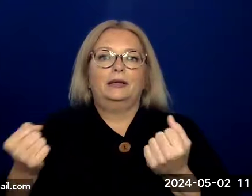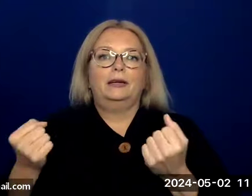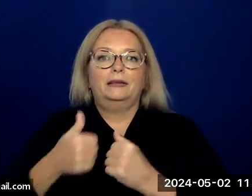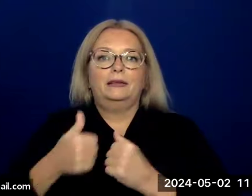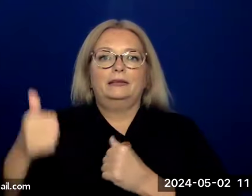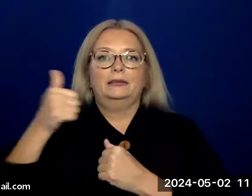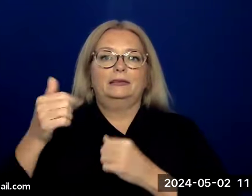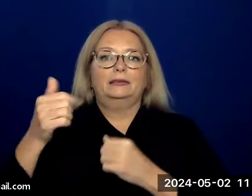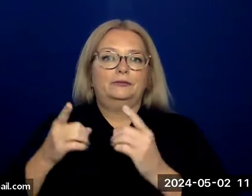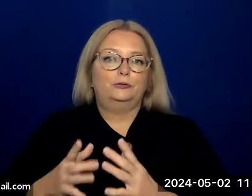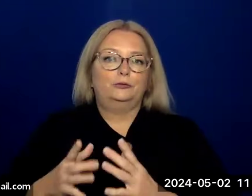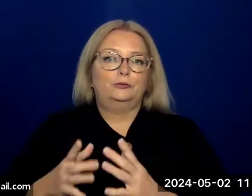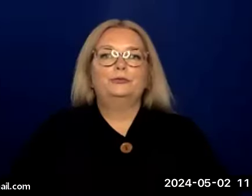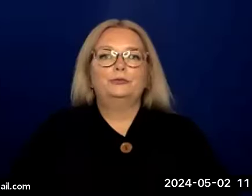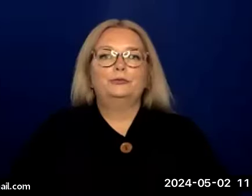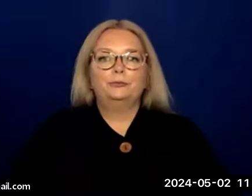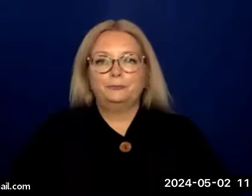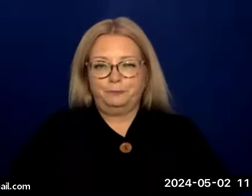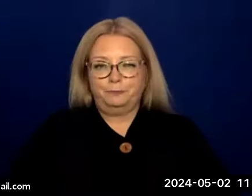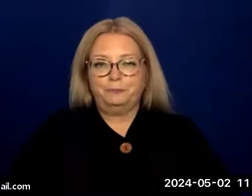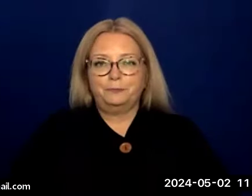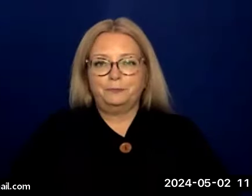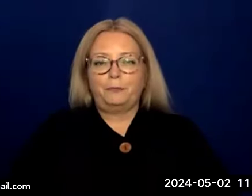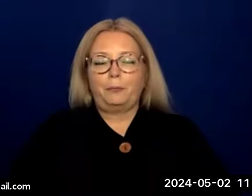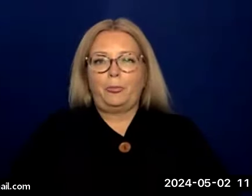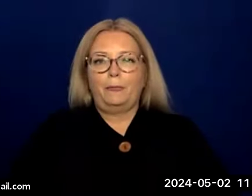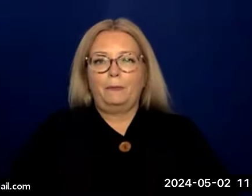well. Thank you, Joe.